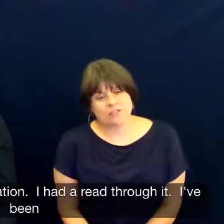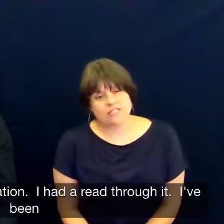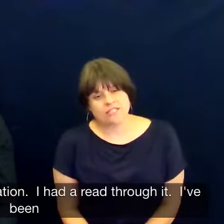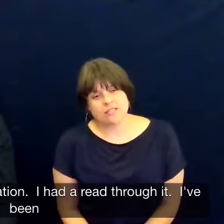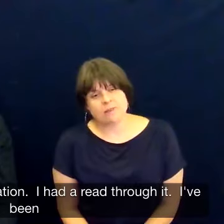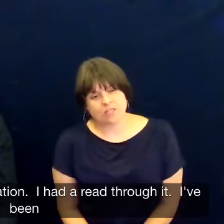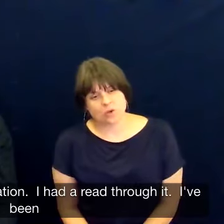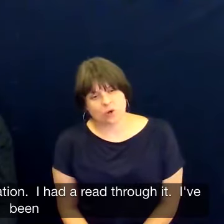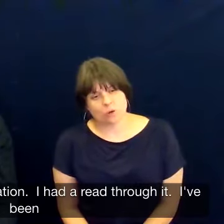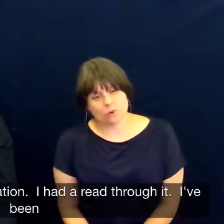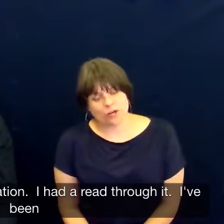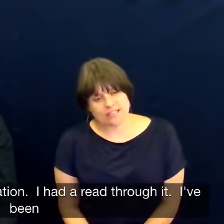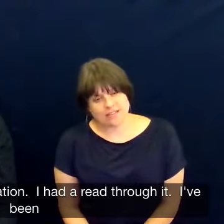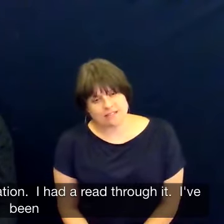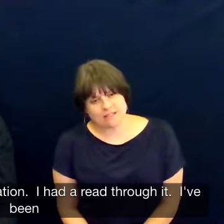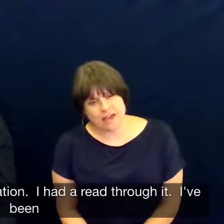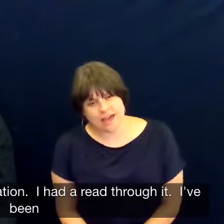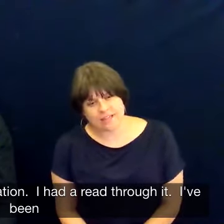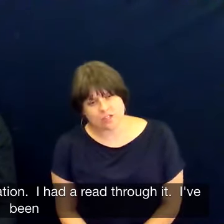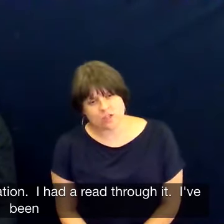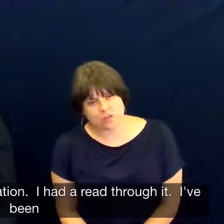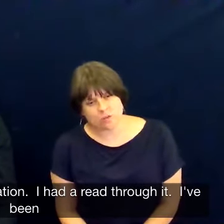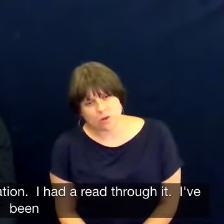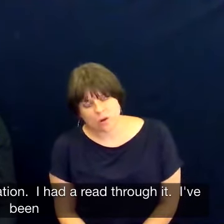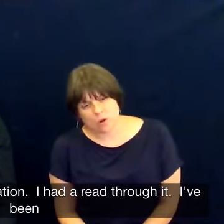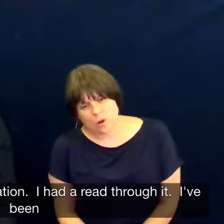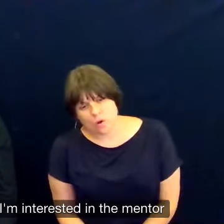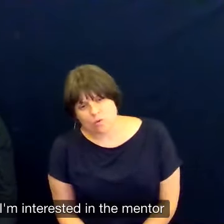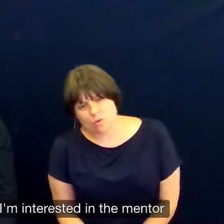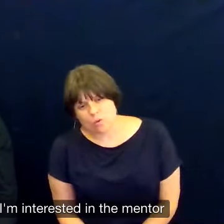And I'm interested in the mentor process and